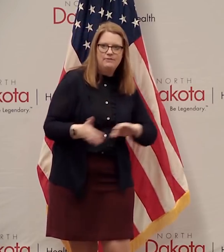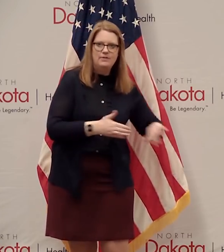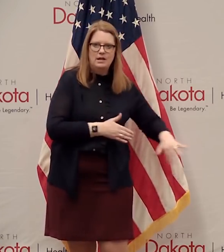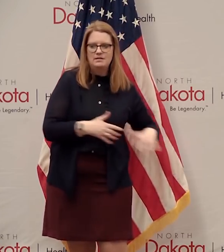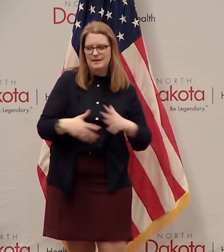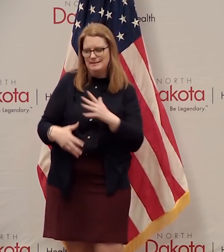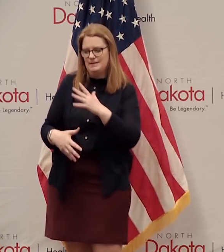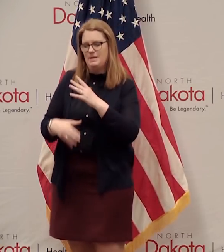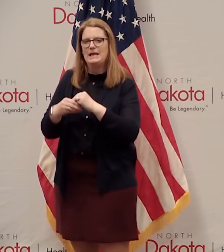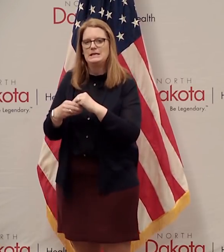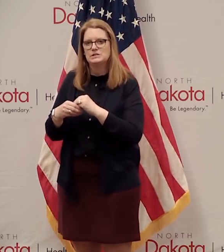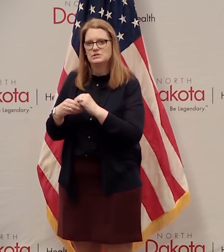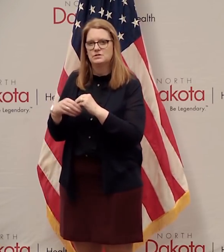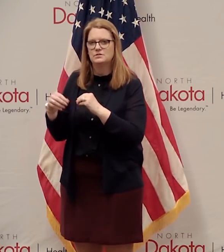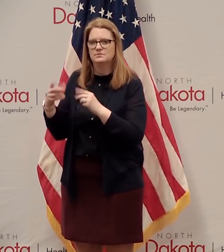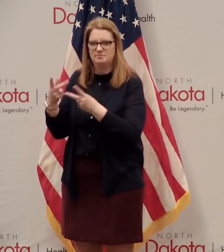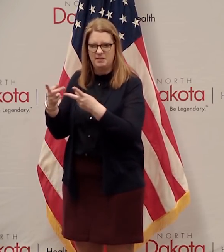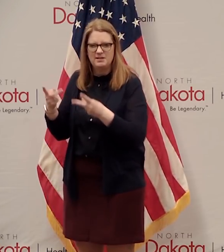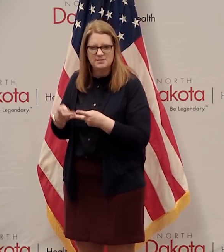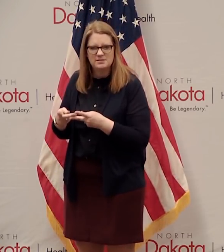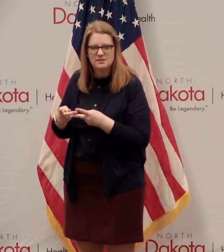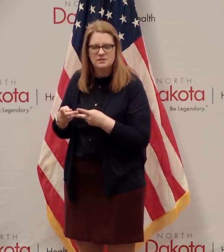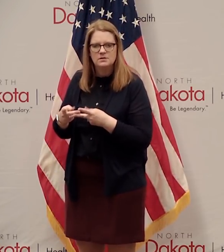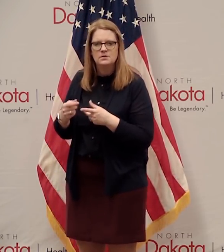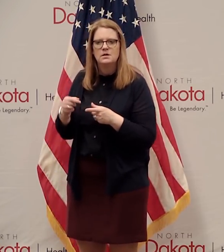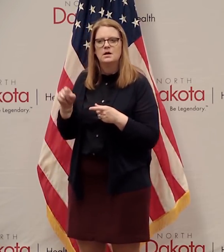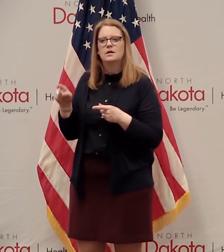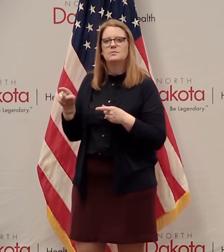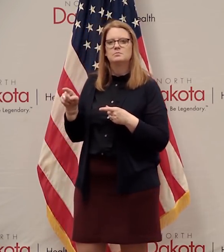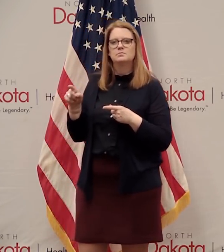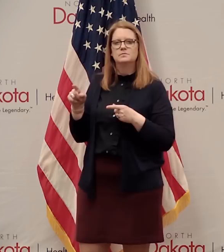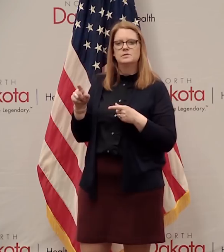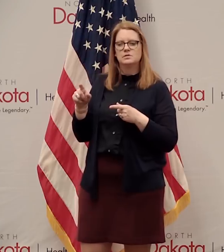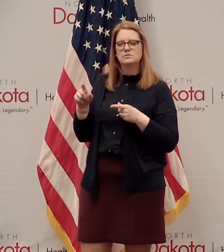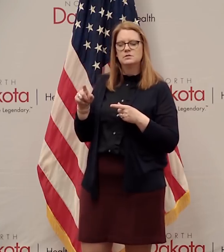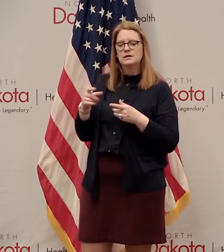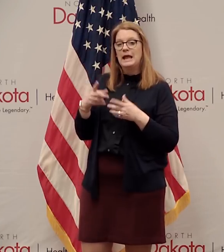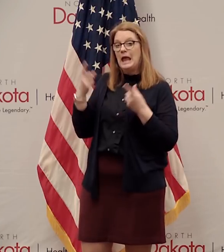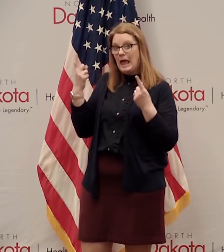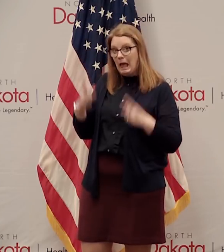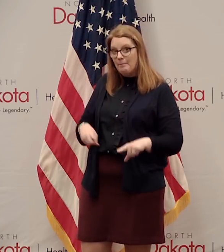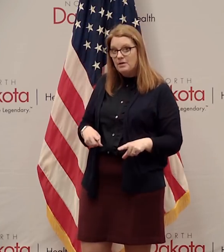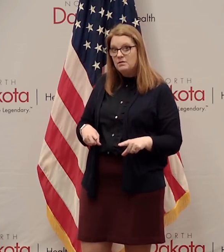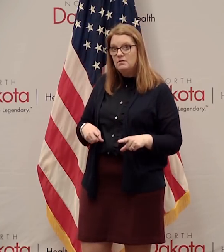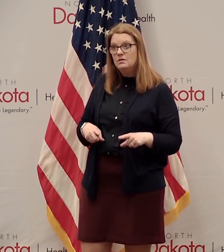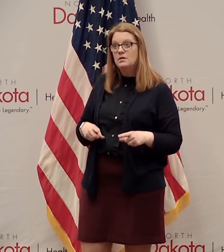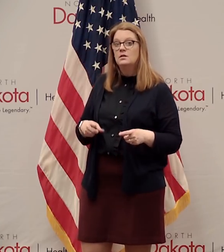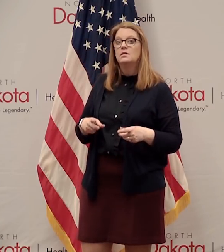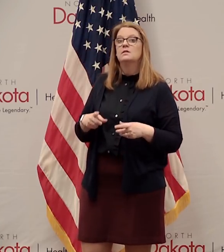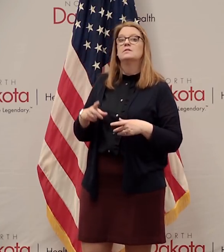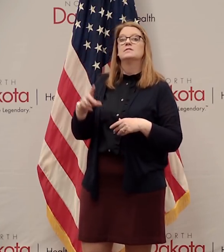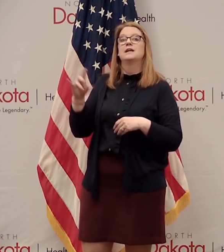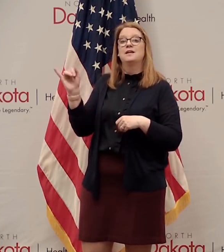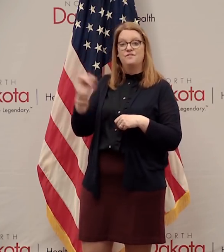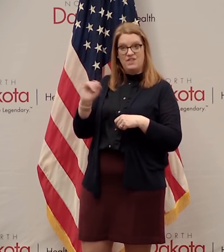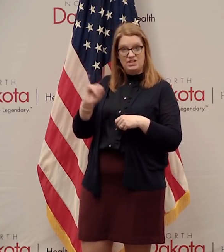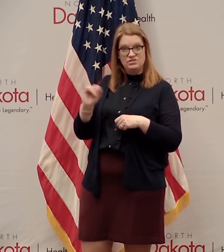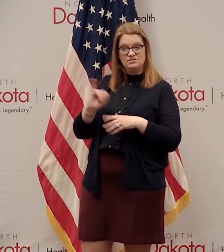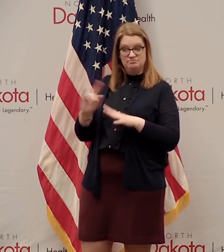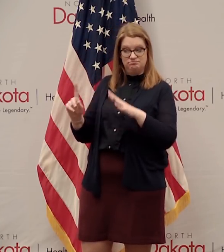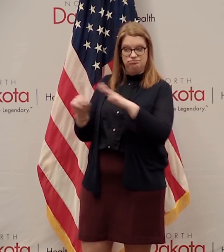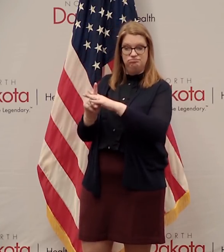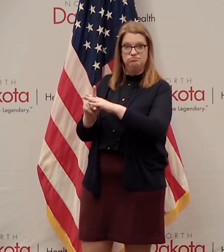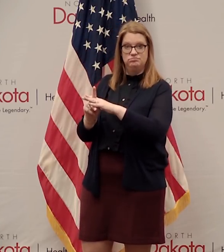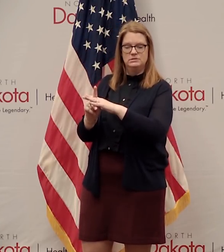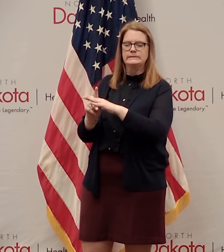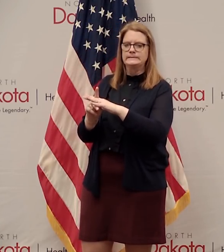space. And that's, again, I would call that a best practice, so that if we do end up with an infection in one of those facilities, we've